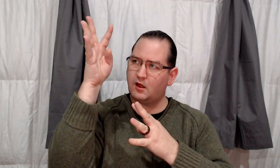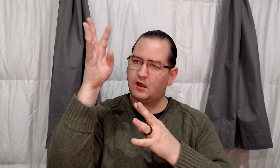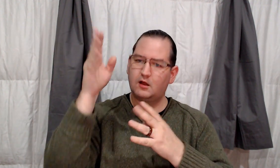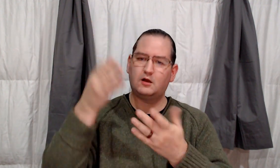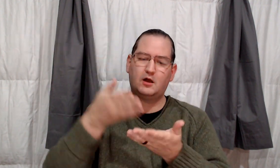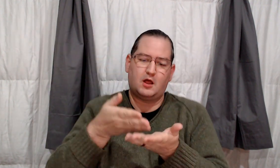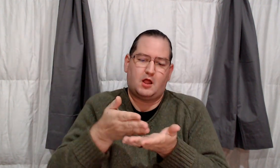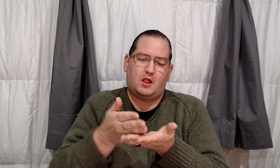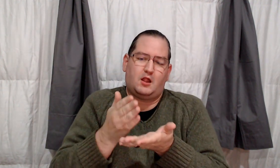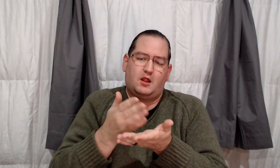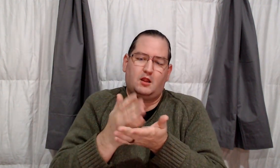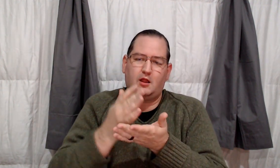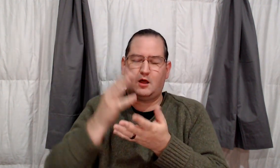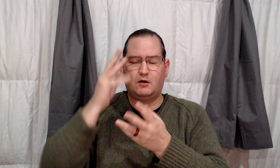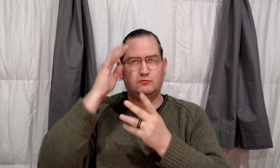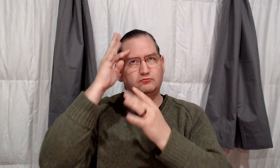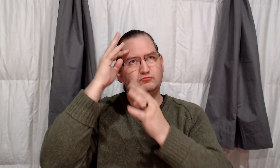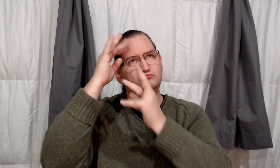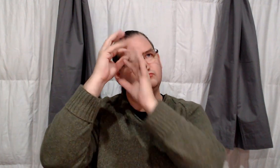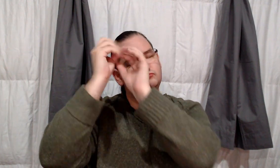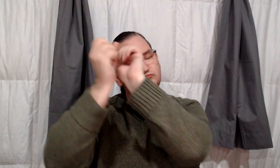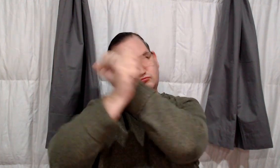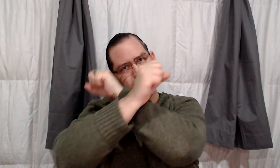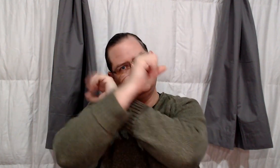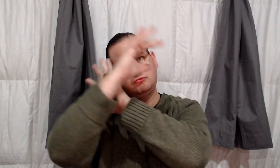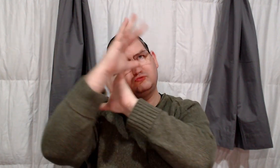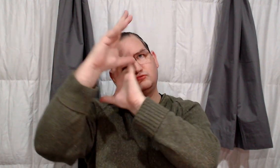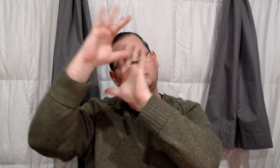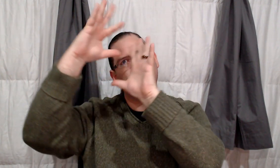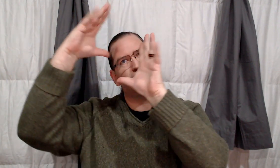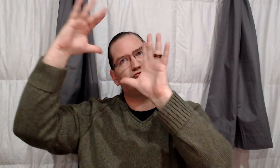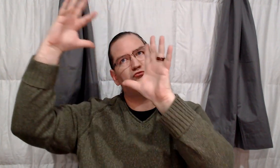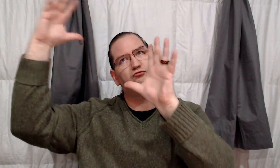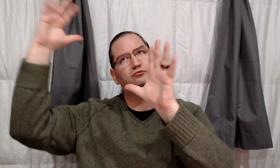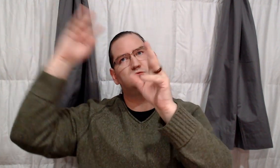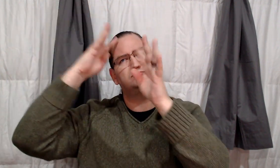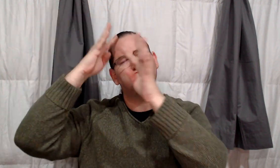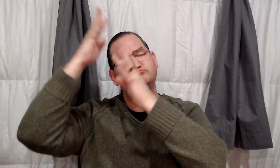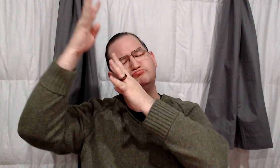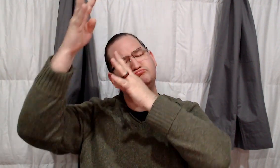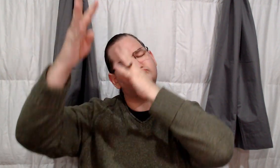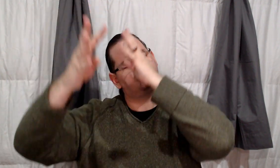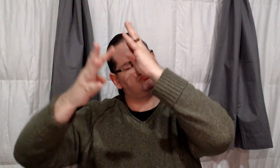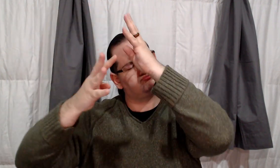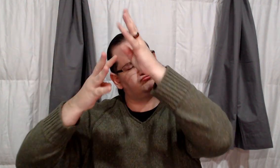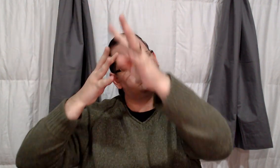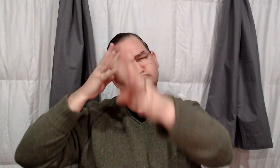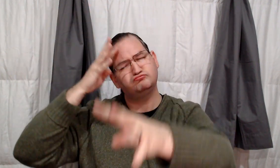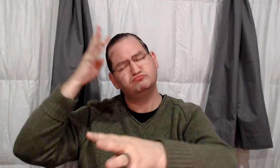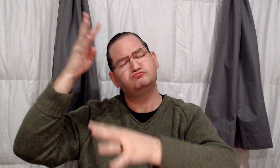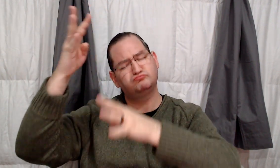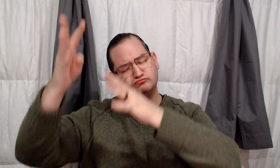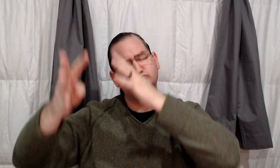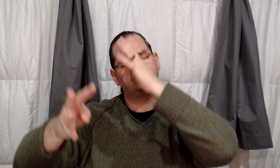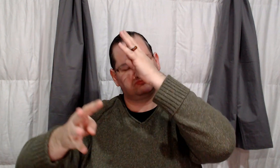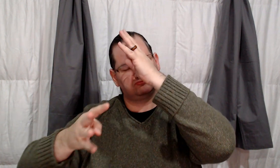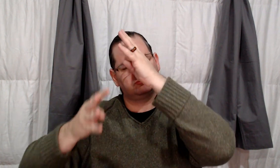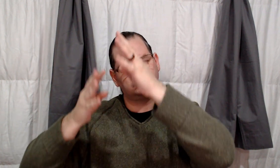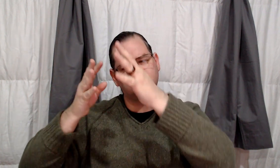and work and come up with some new choices, something else that it can do for